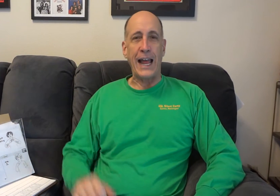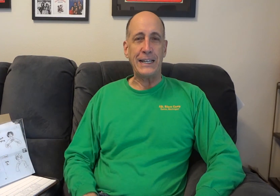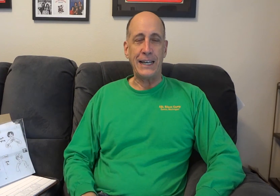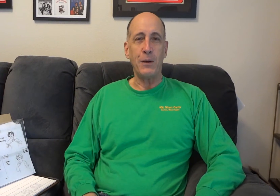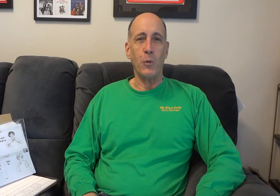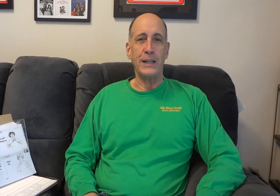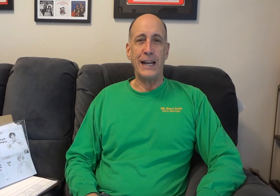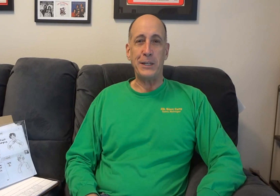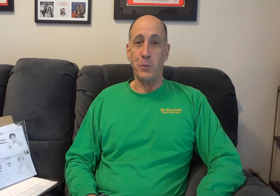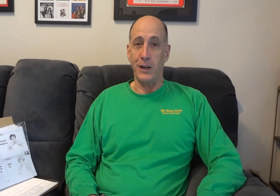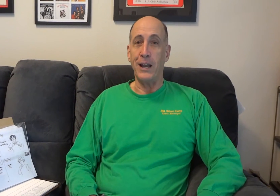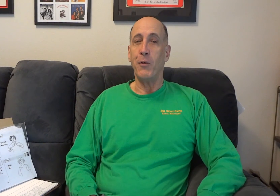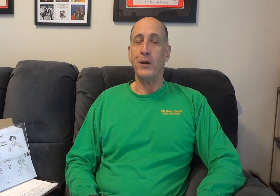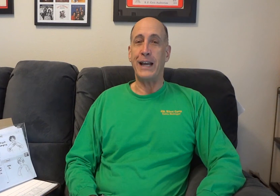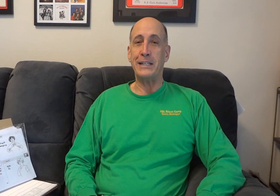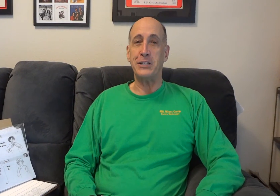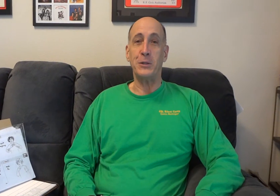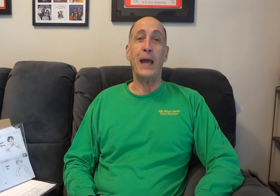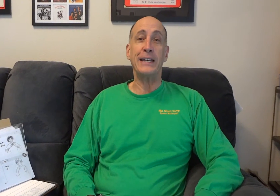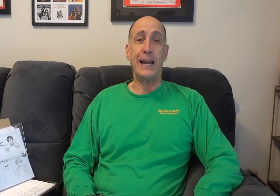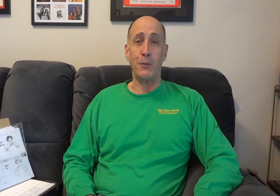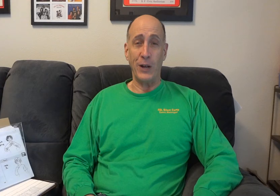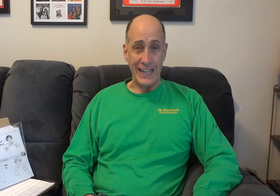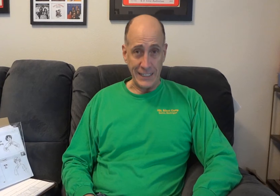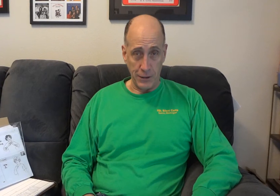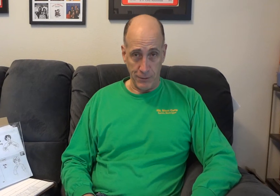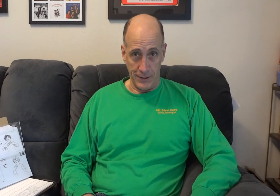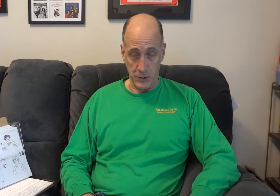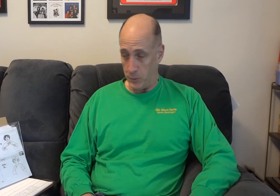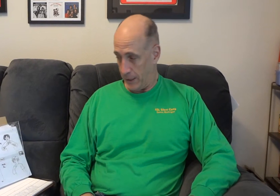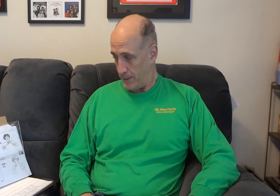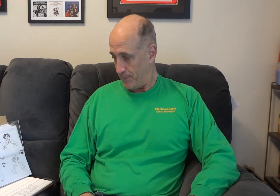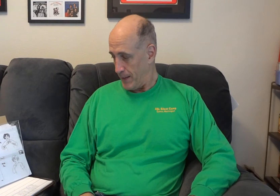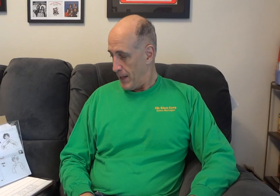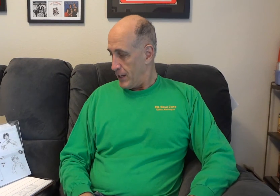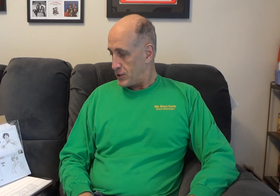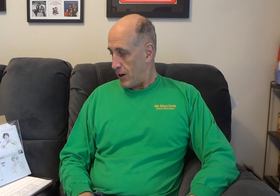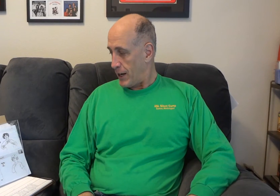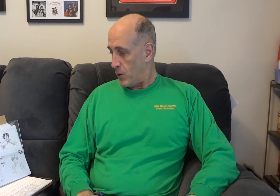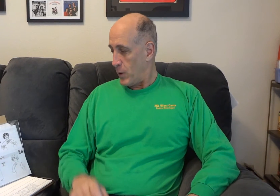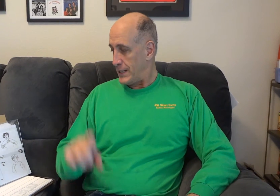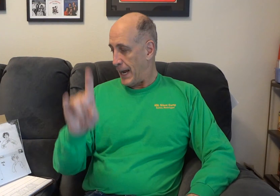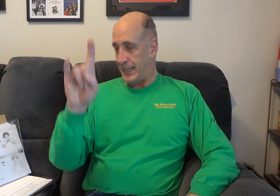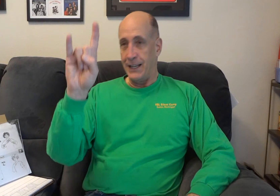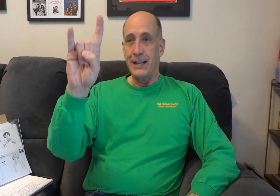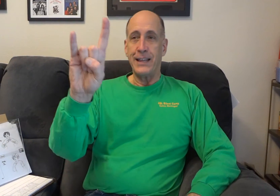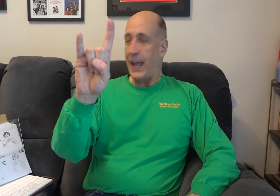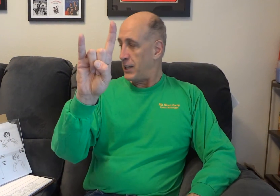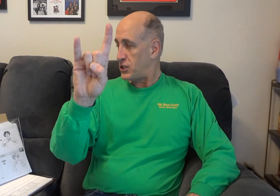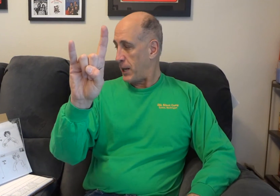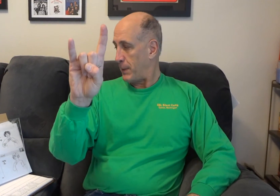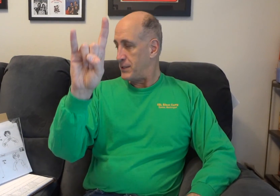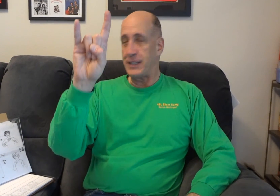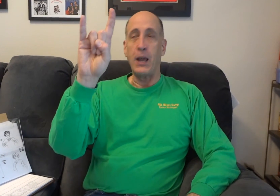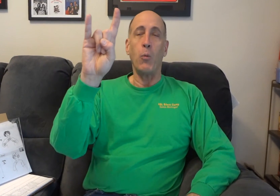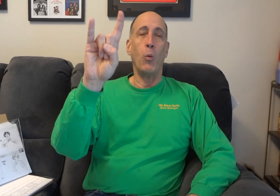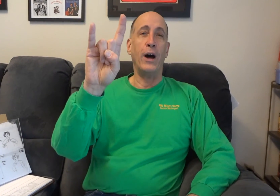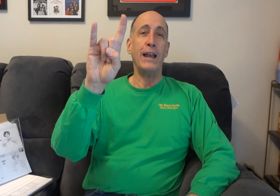190, 191, 192, and 193 this week. Starting on 190, the hand shape is the one